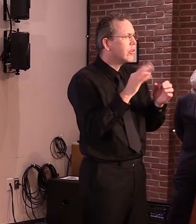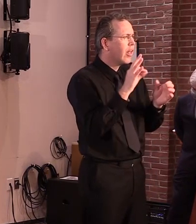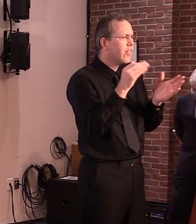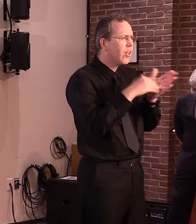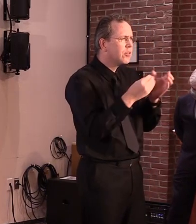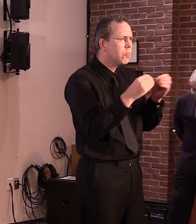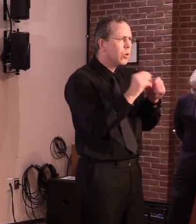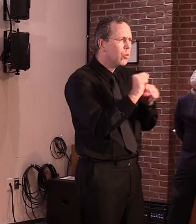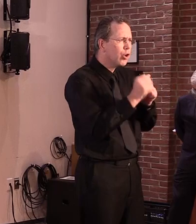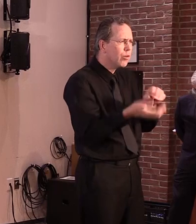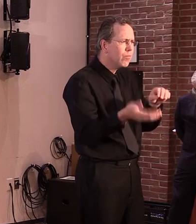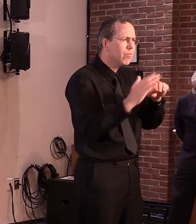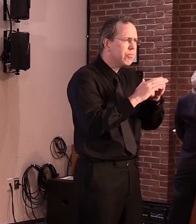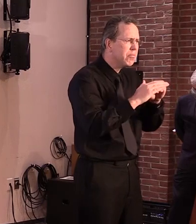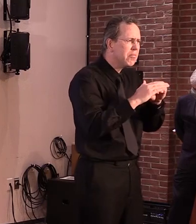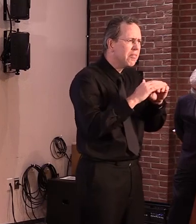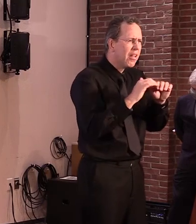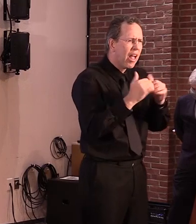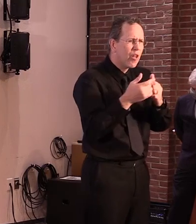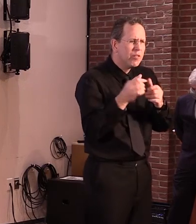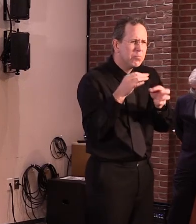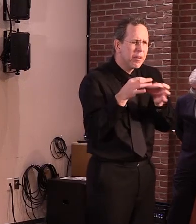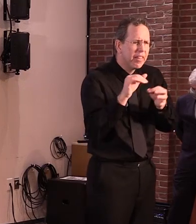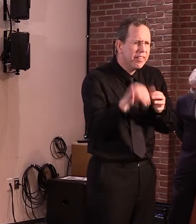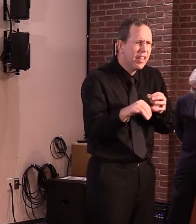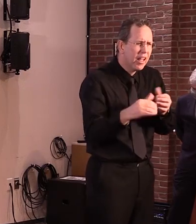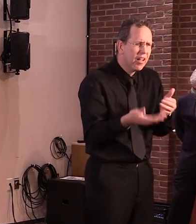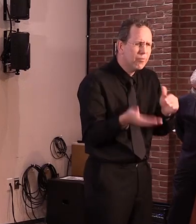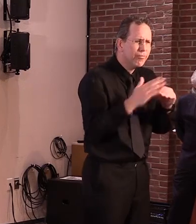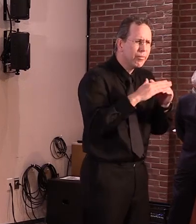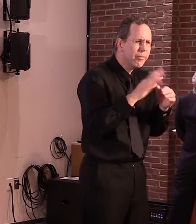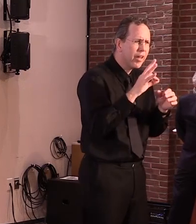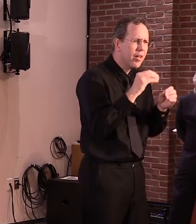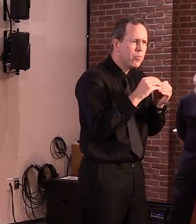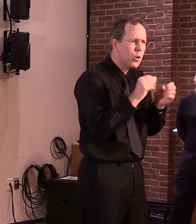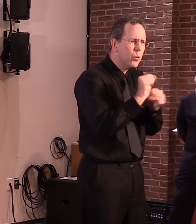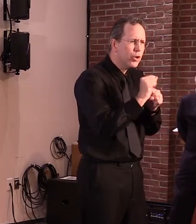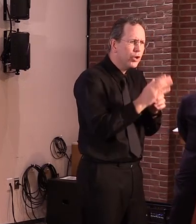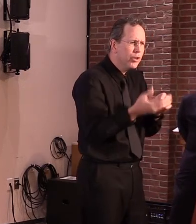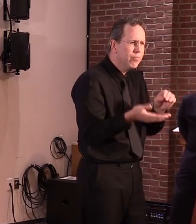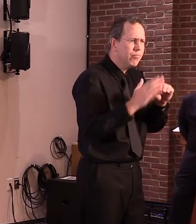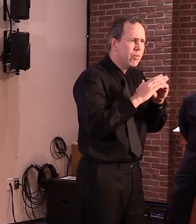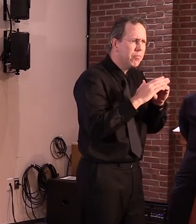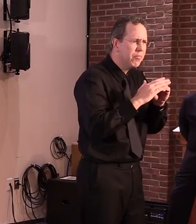It could be a variety of reasons. One that is not related to